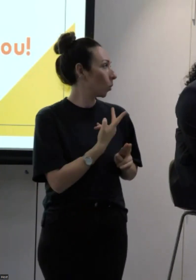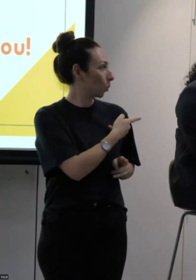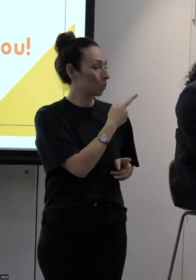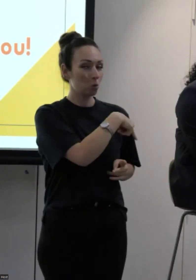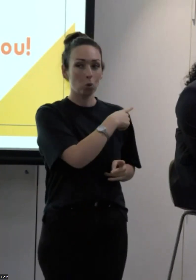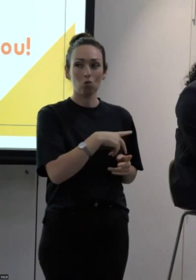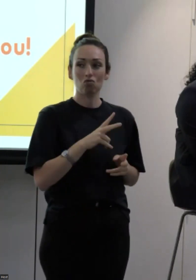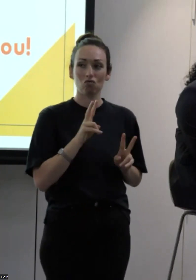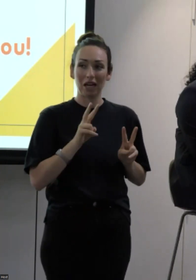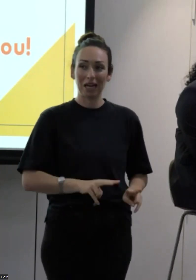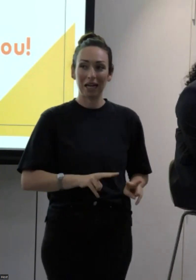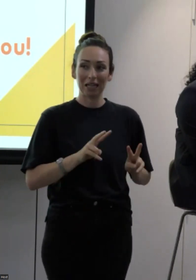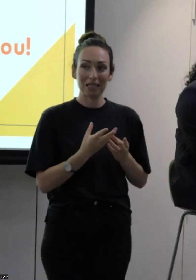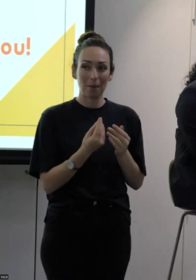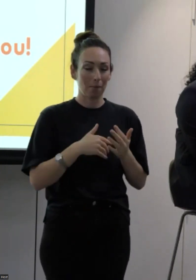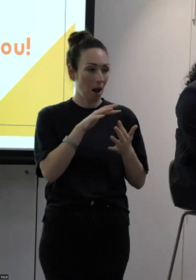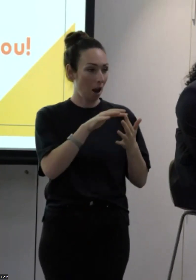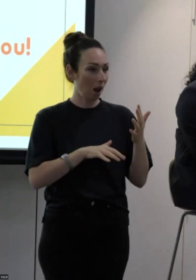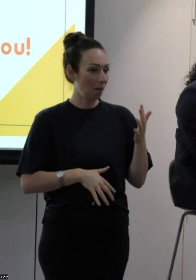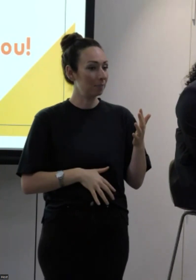of them are on the longer side.